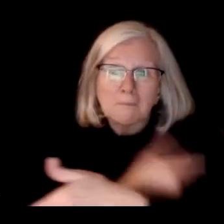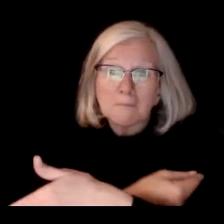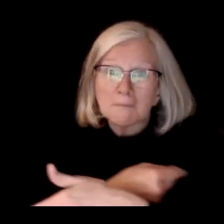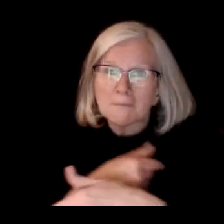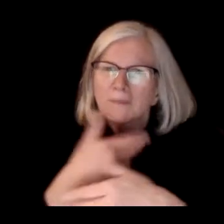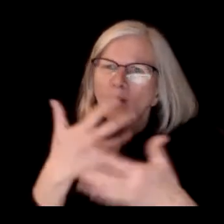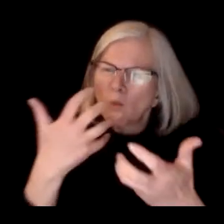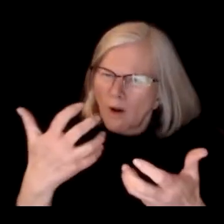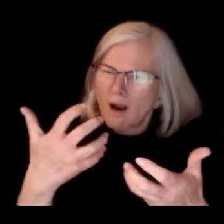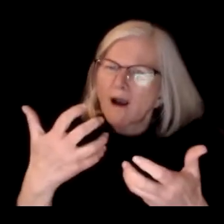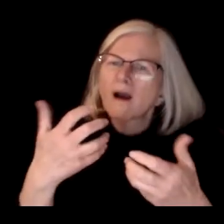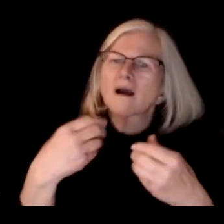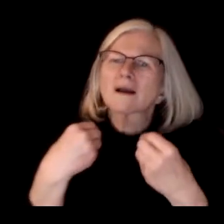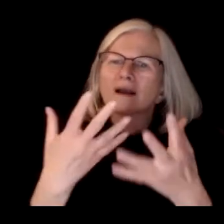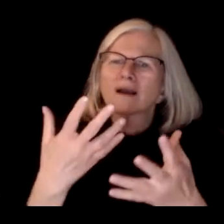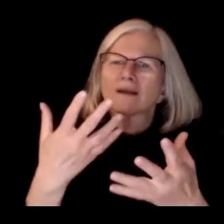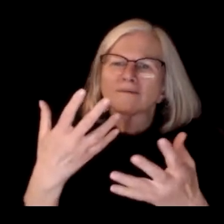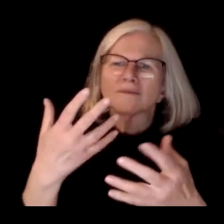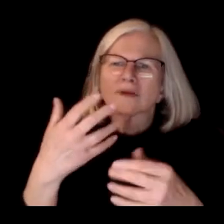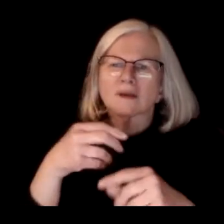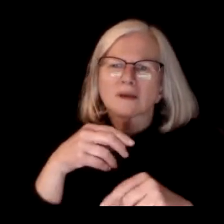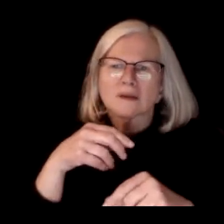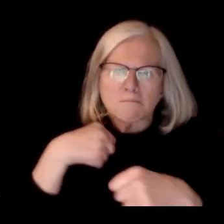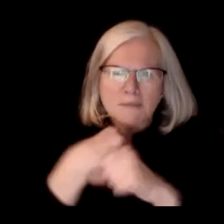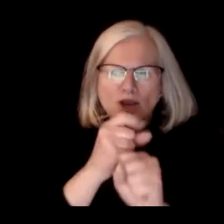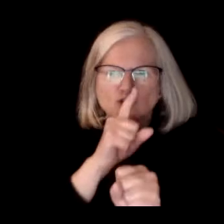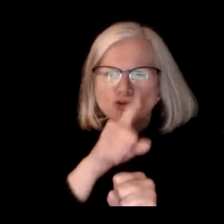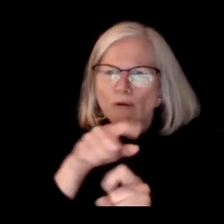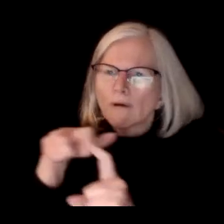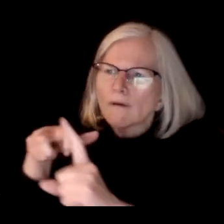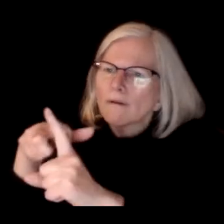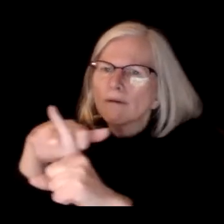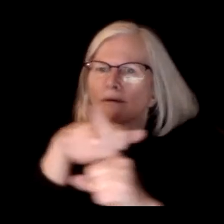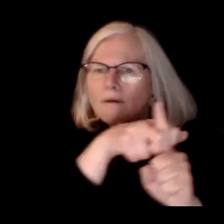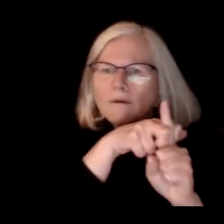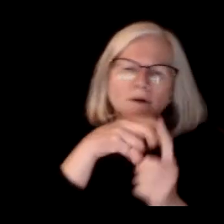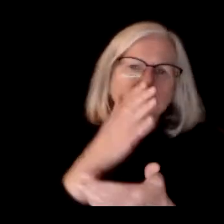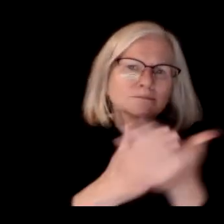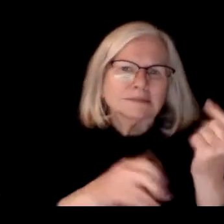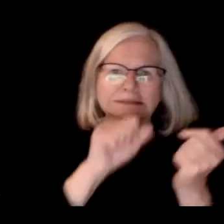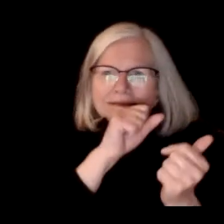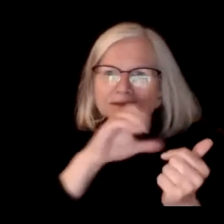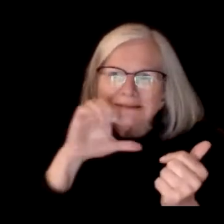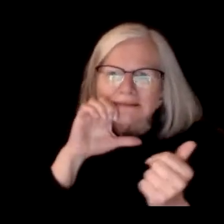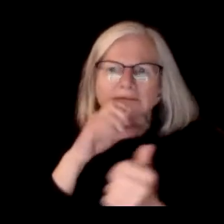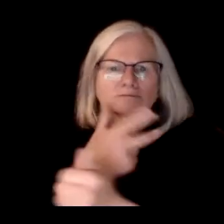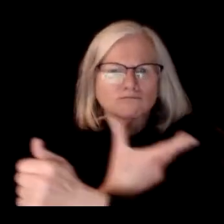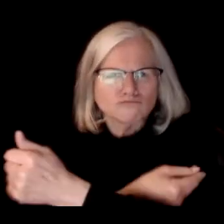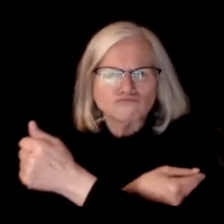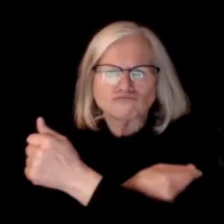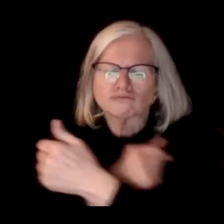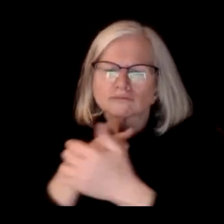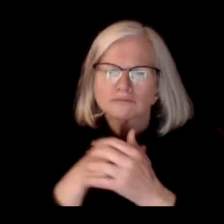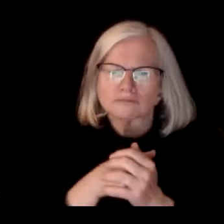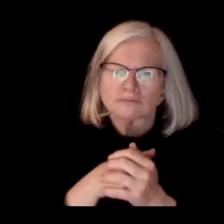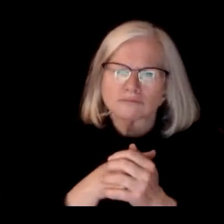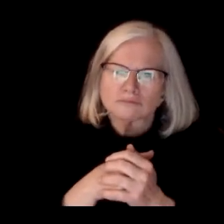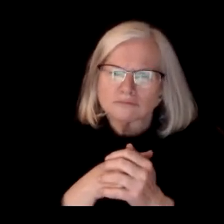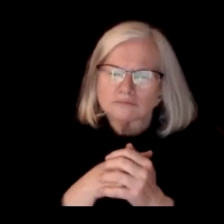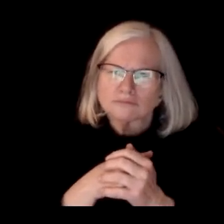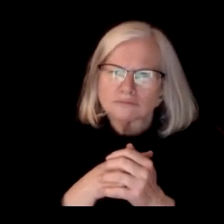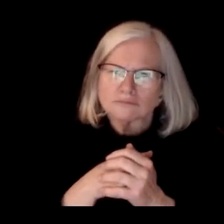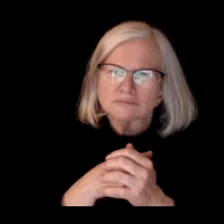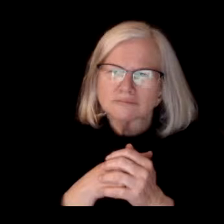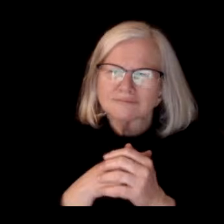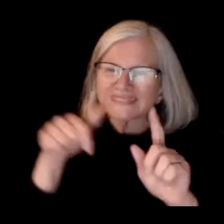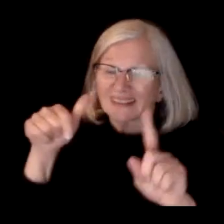use that locally. So yes, I think for the type of situation that we're talking about